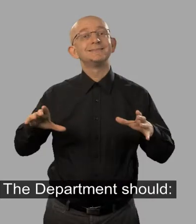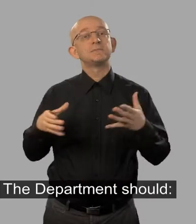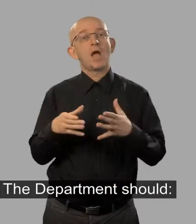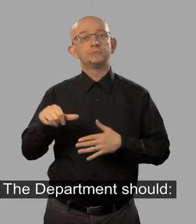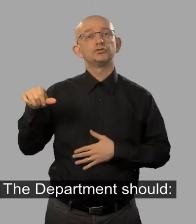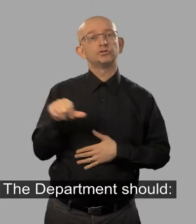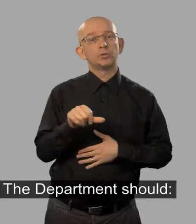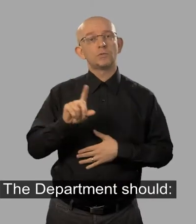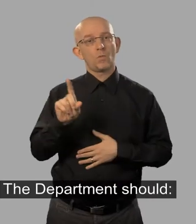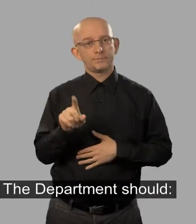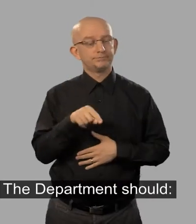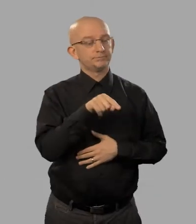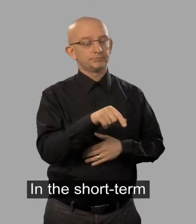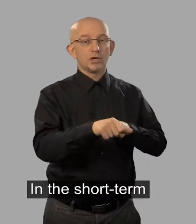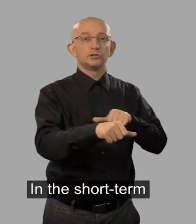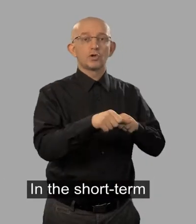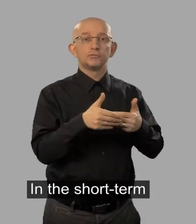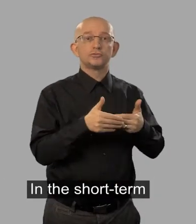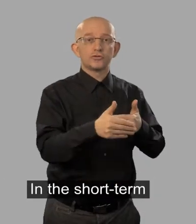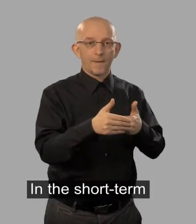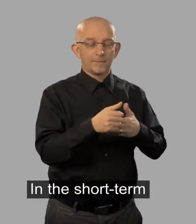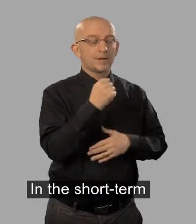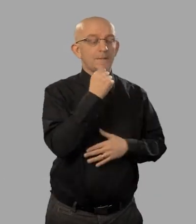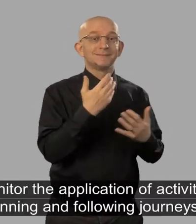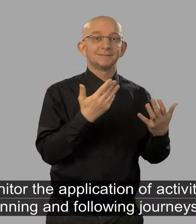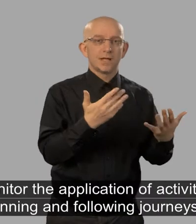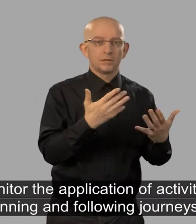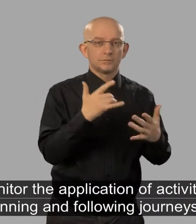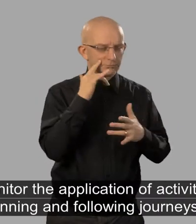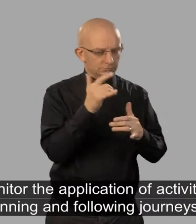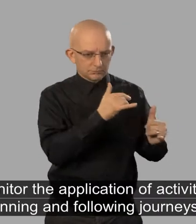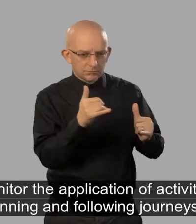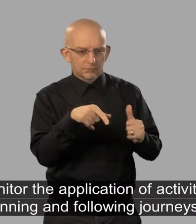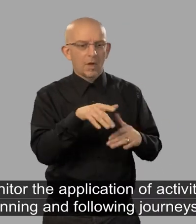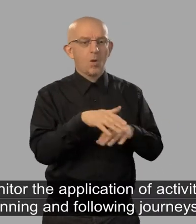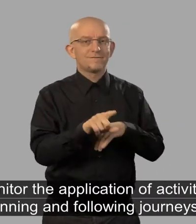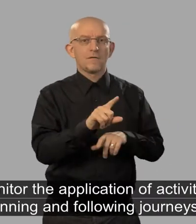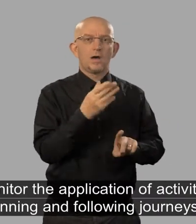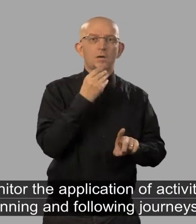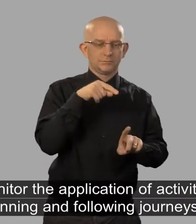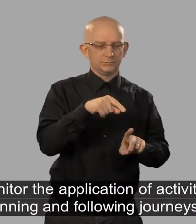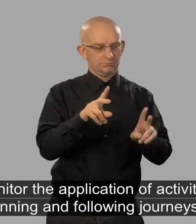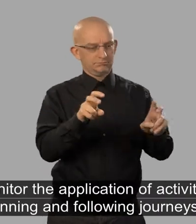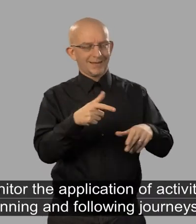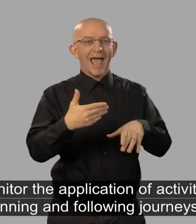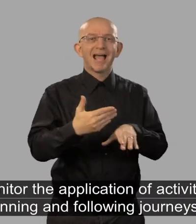The department should, in the short term, 10. Monitor the application of